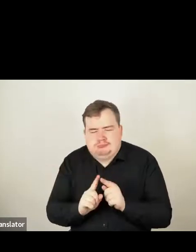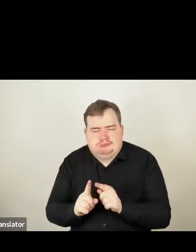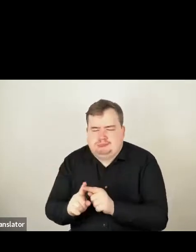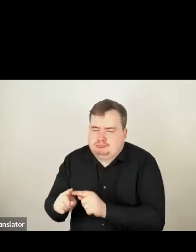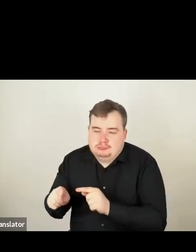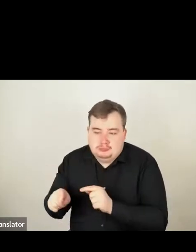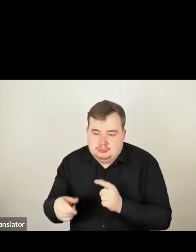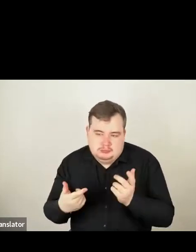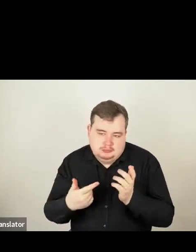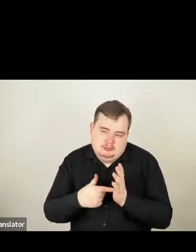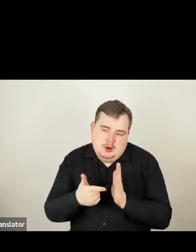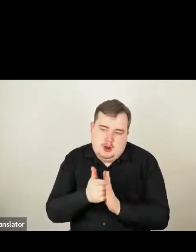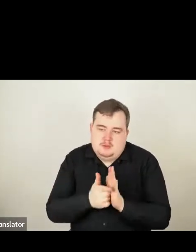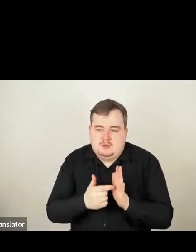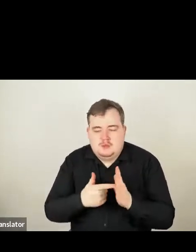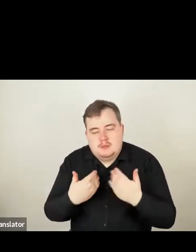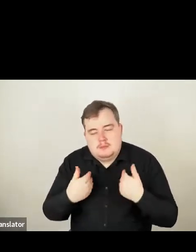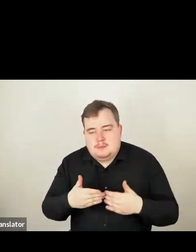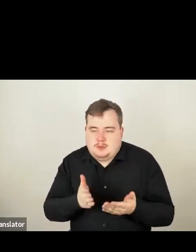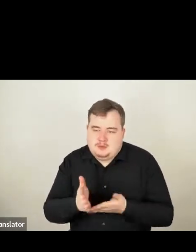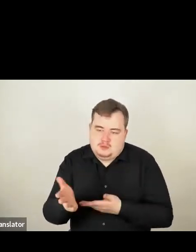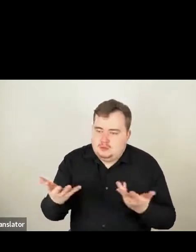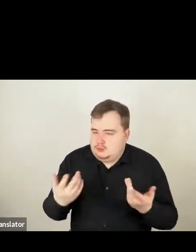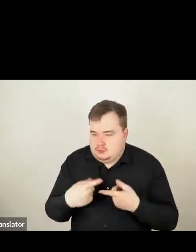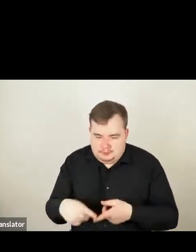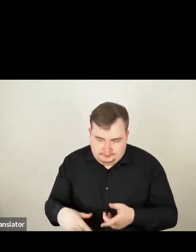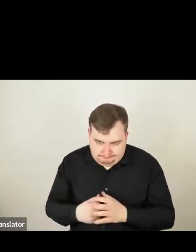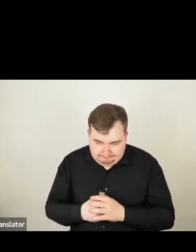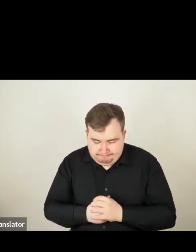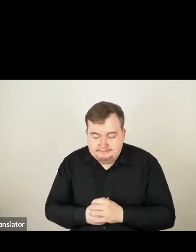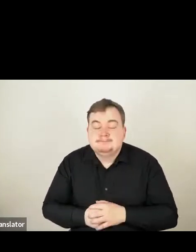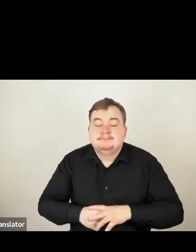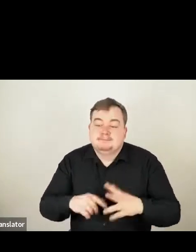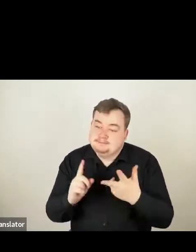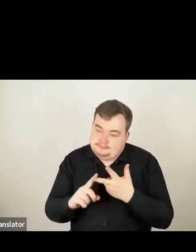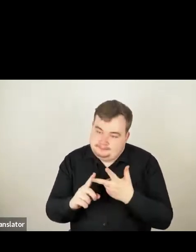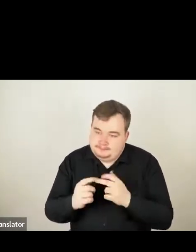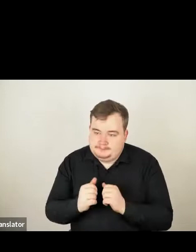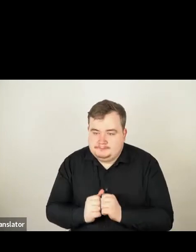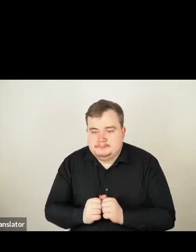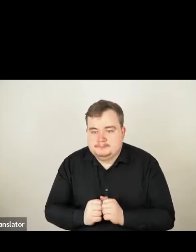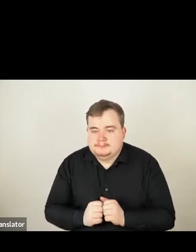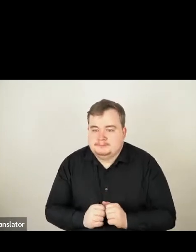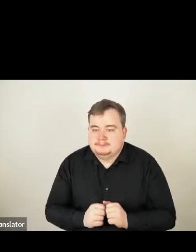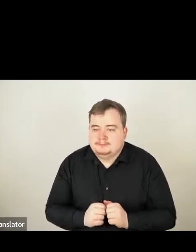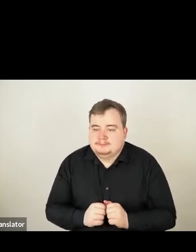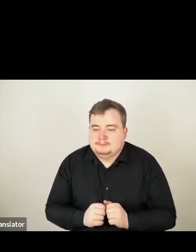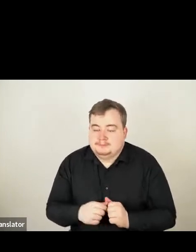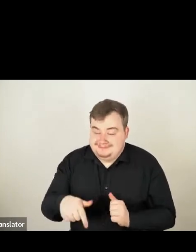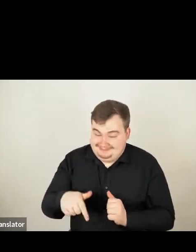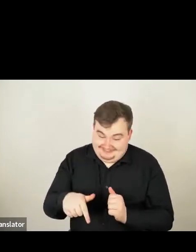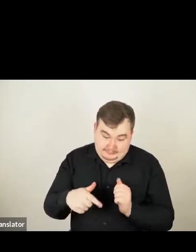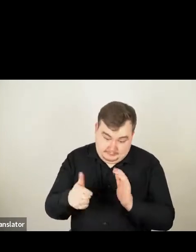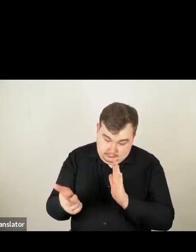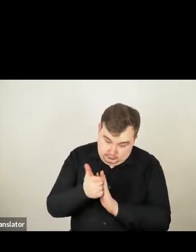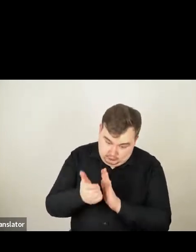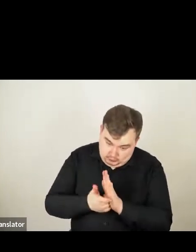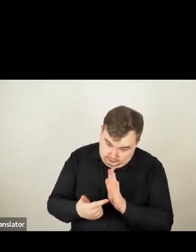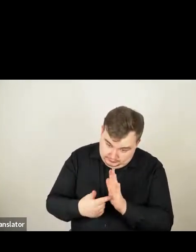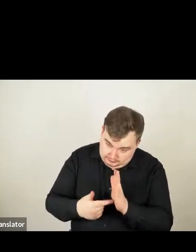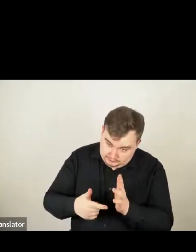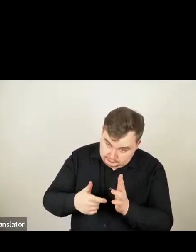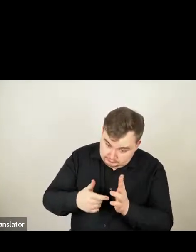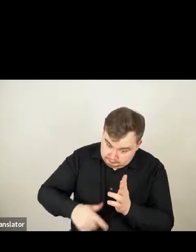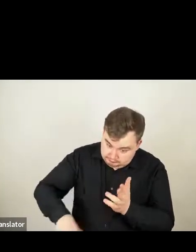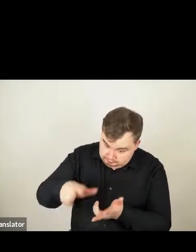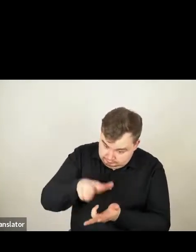substance. The third one is how to monitor that these laws that are gender sensitive are